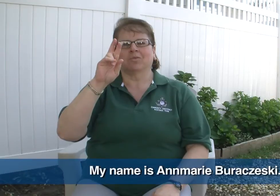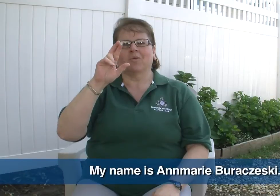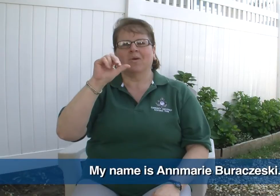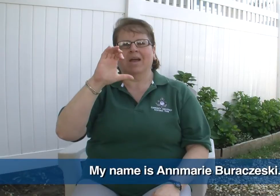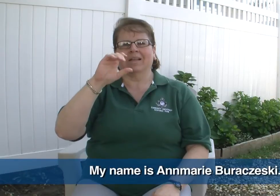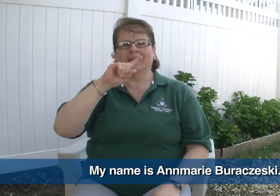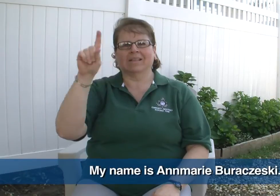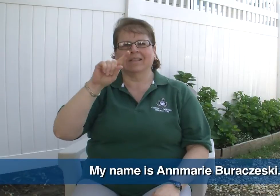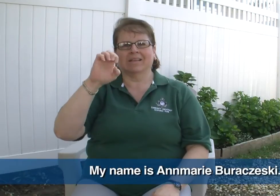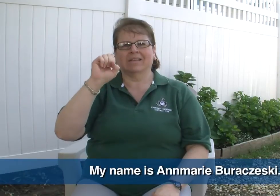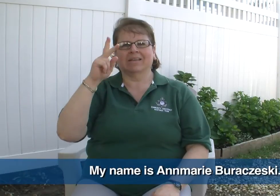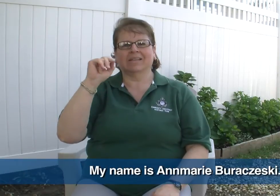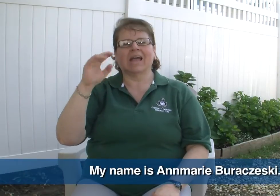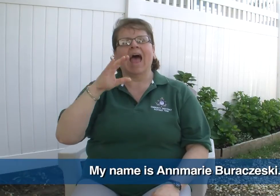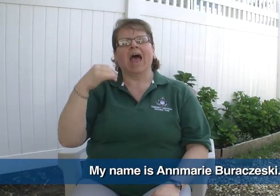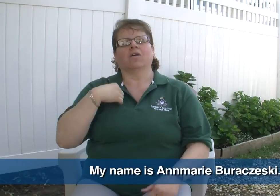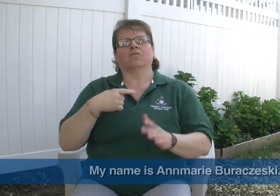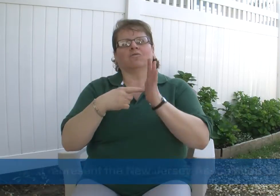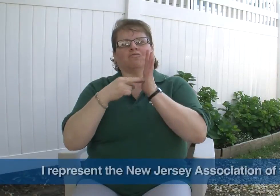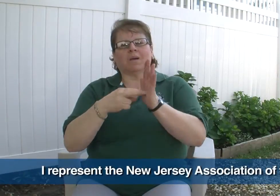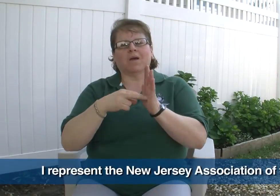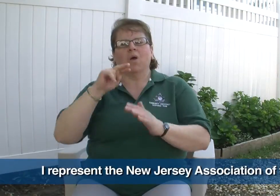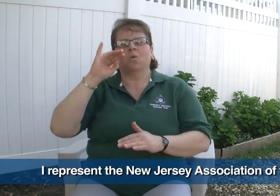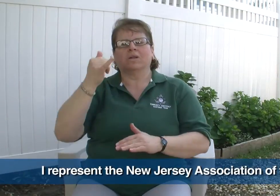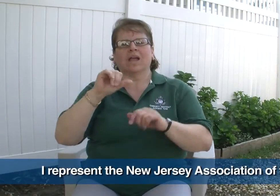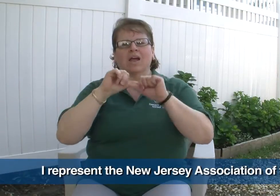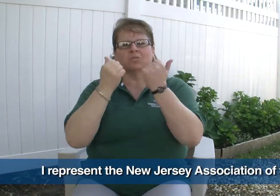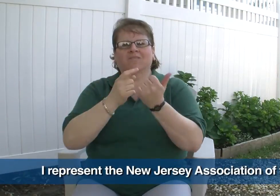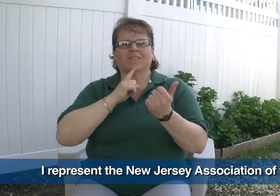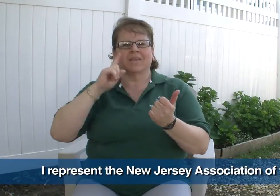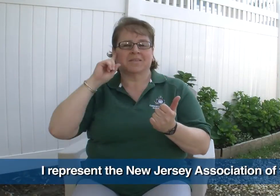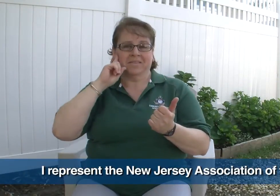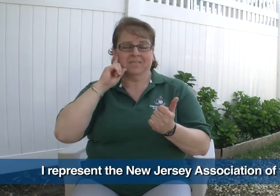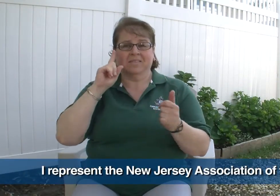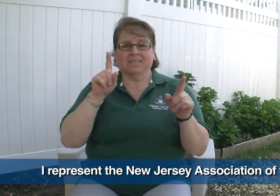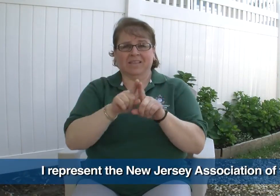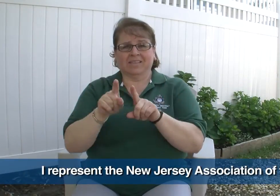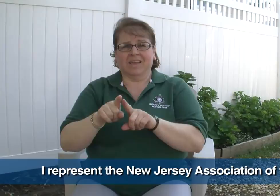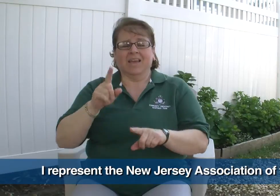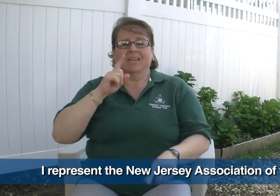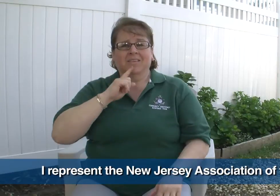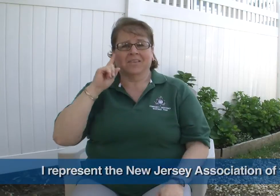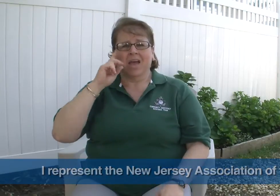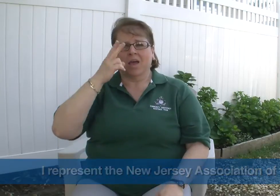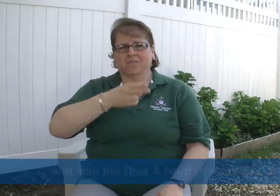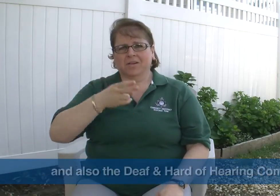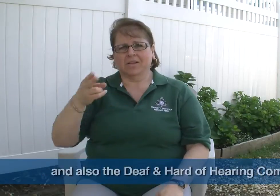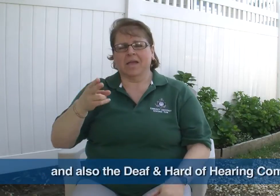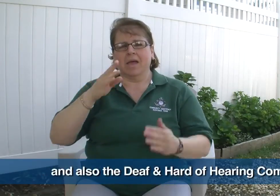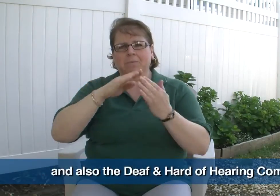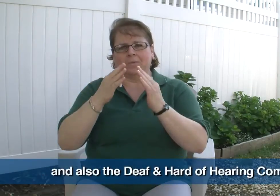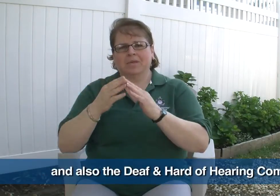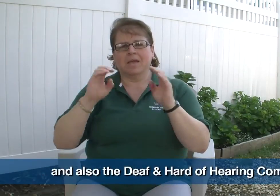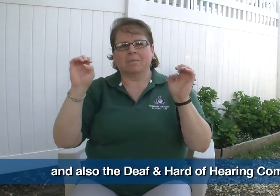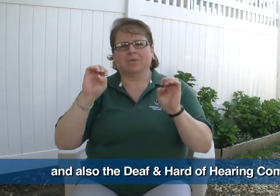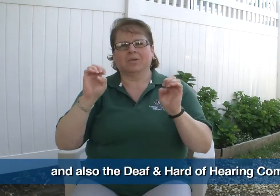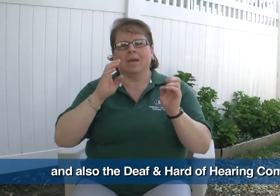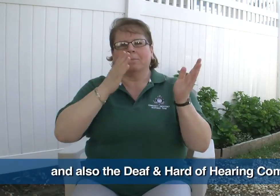My name is Annmarie Buraczeski. I represent the New Jersey Association of the Deaf and also the Deaf and Hard of Hearing